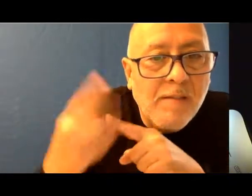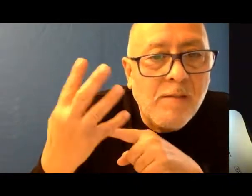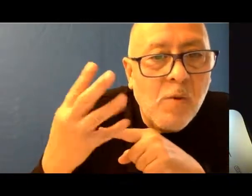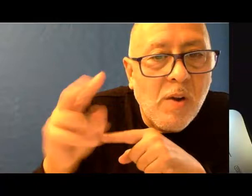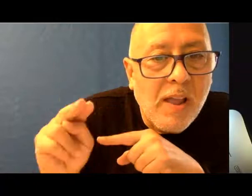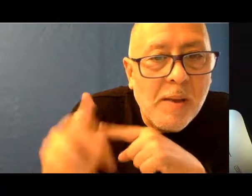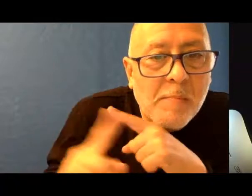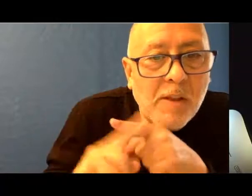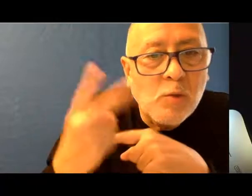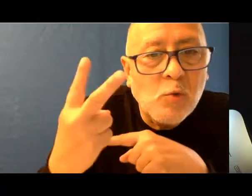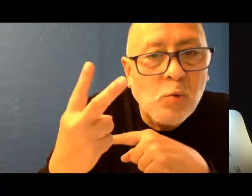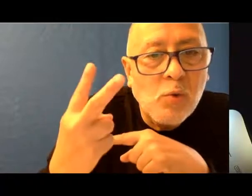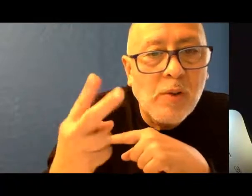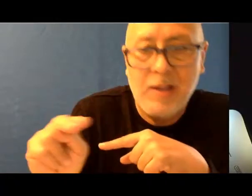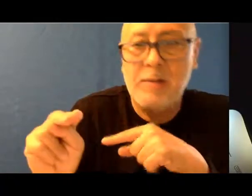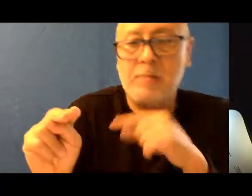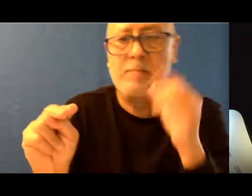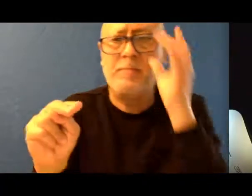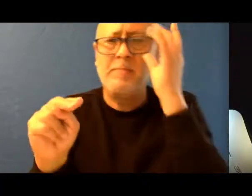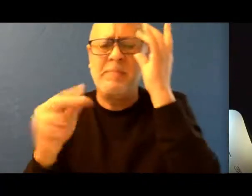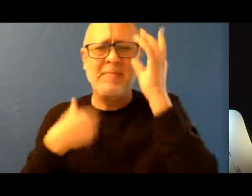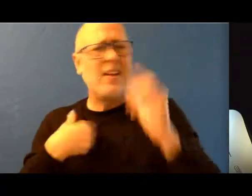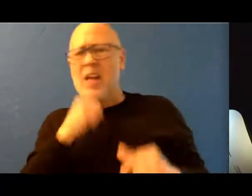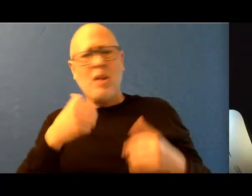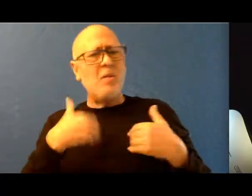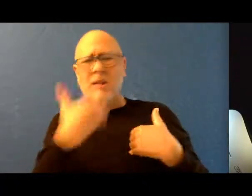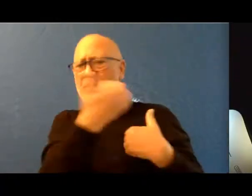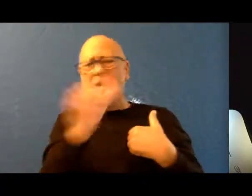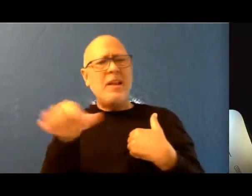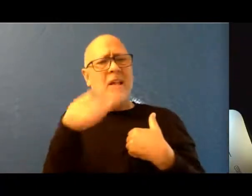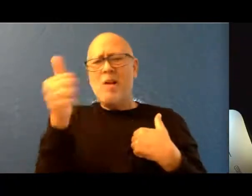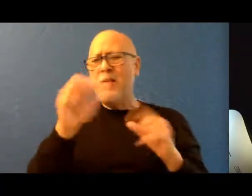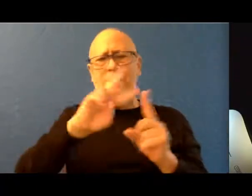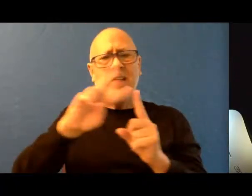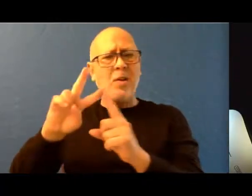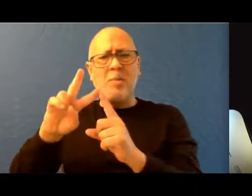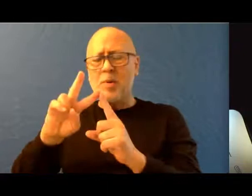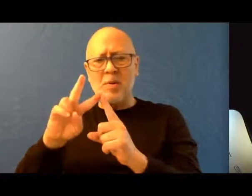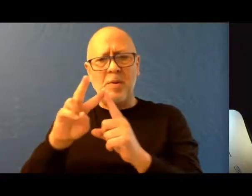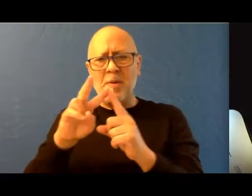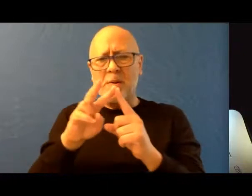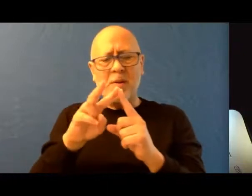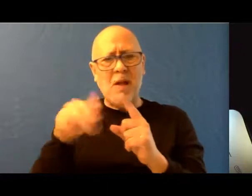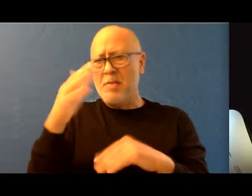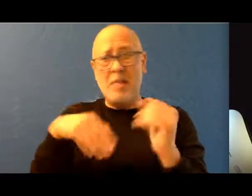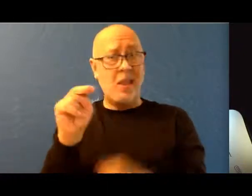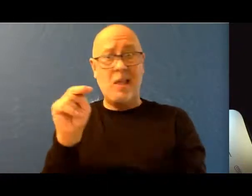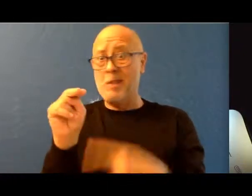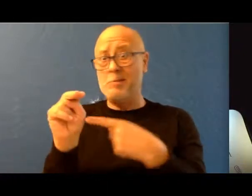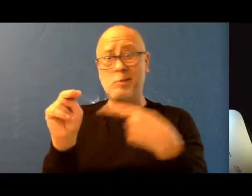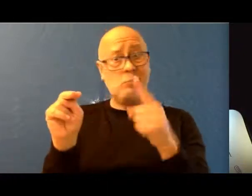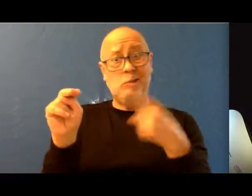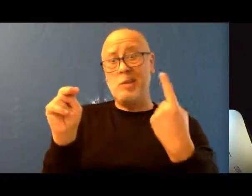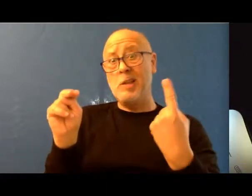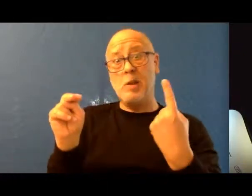plus 2n. So I don't have any other variable besides n, but I